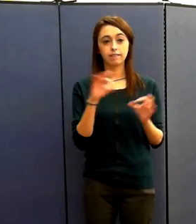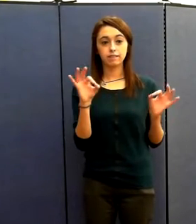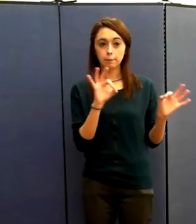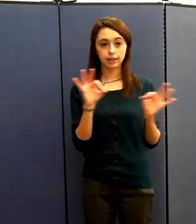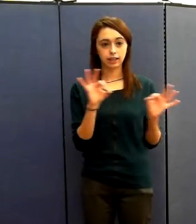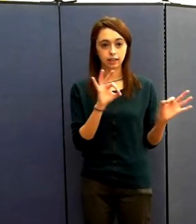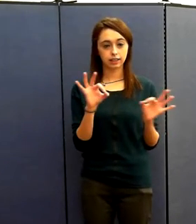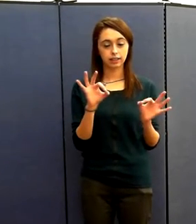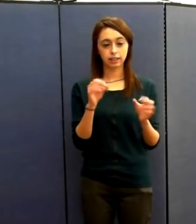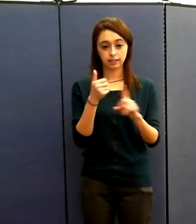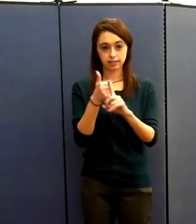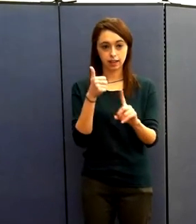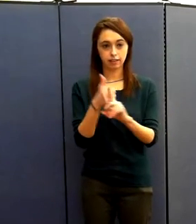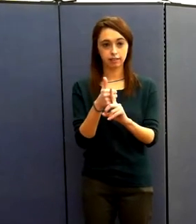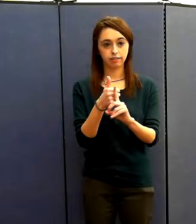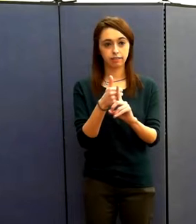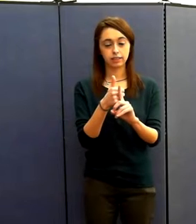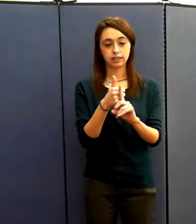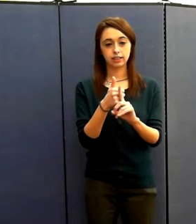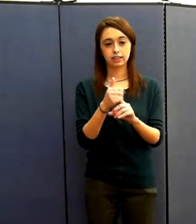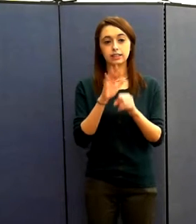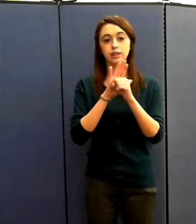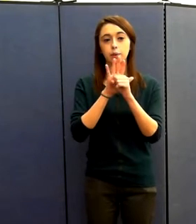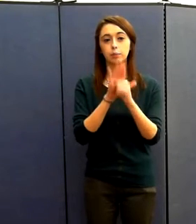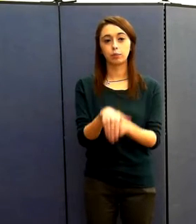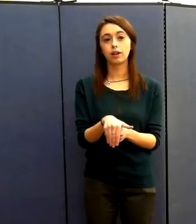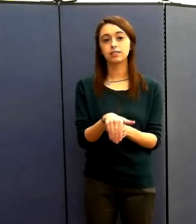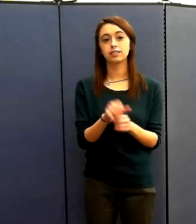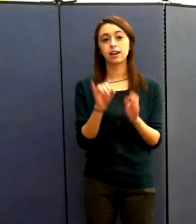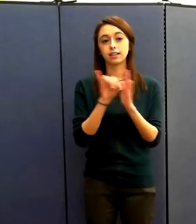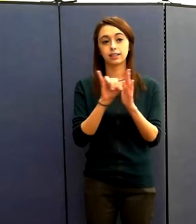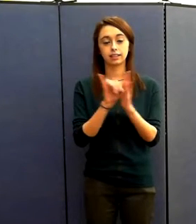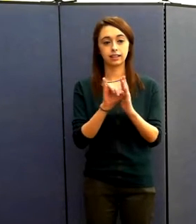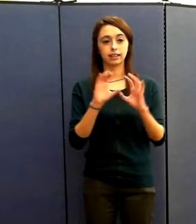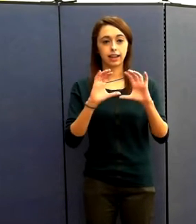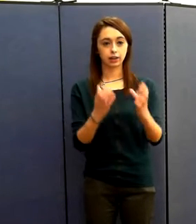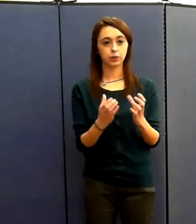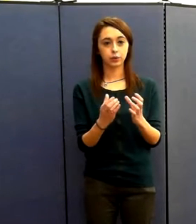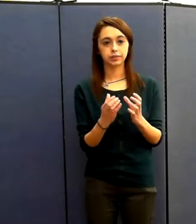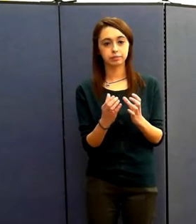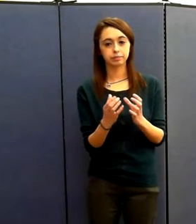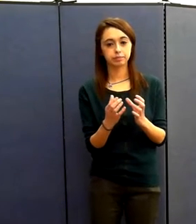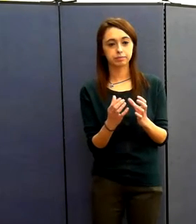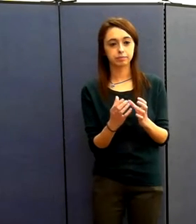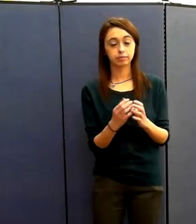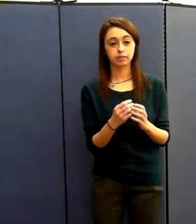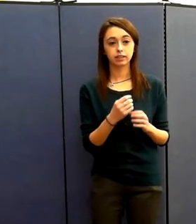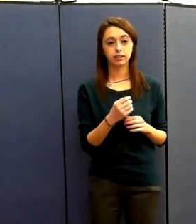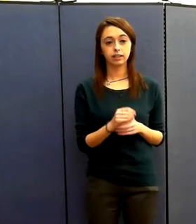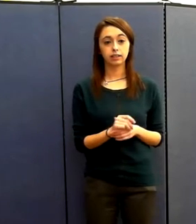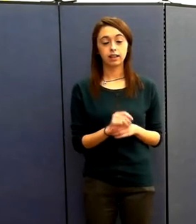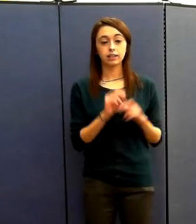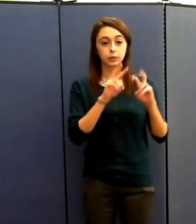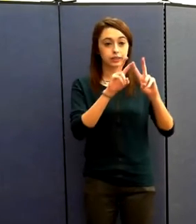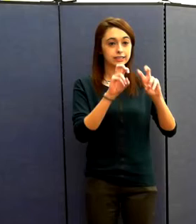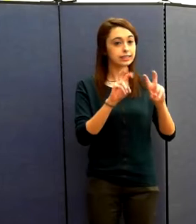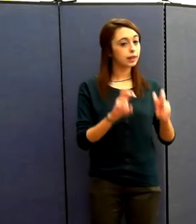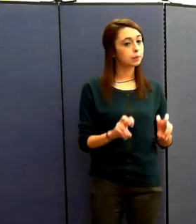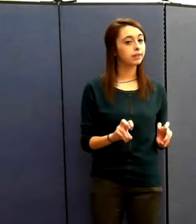of itself is an oppressed identity category. So to examine this, I